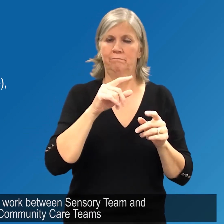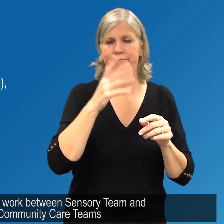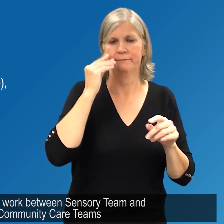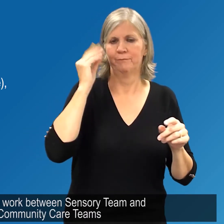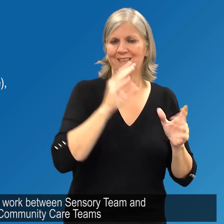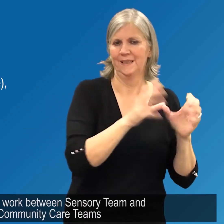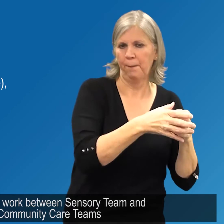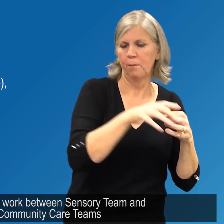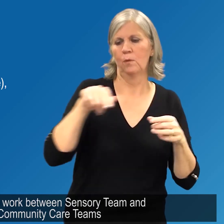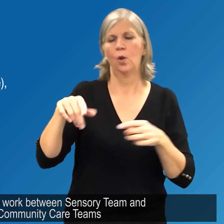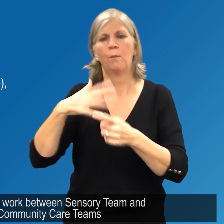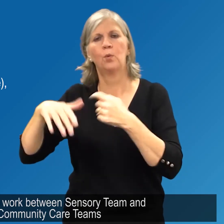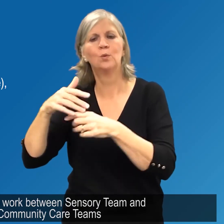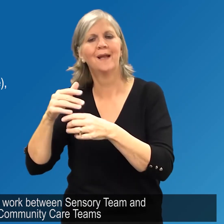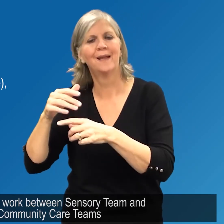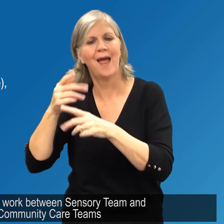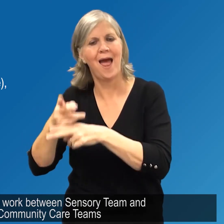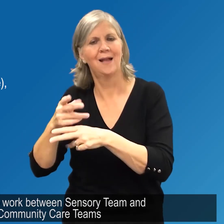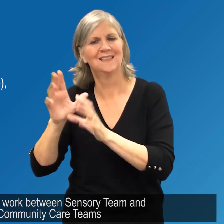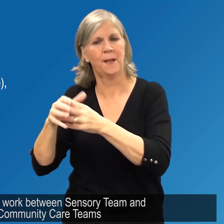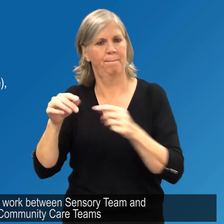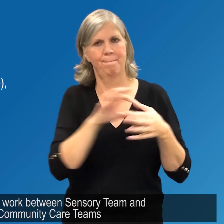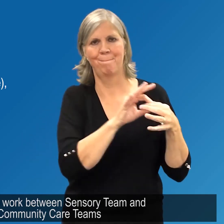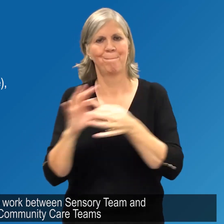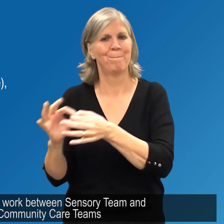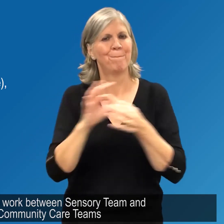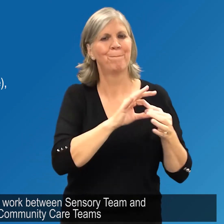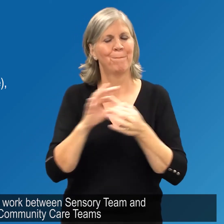Partnership working between Sensory Team and Communication Care teams.